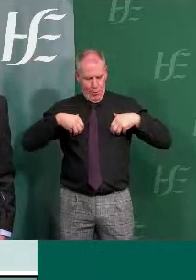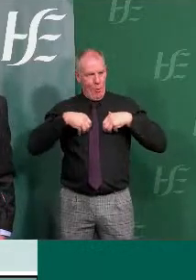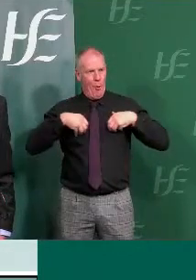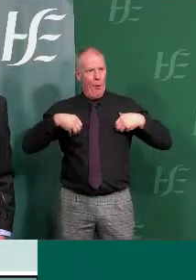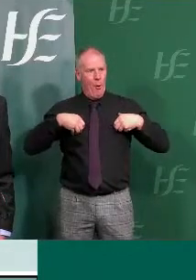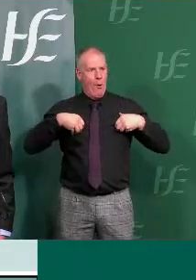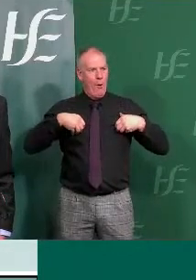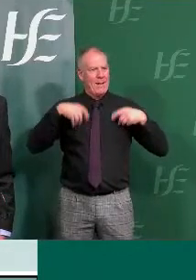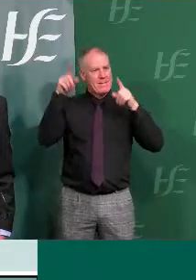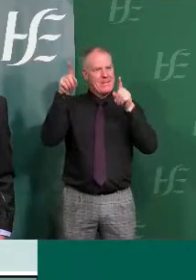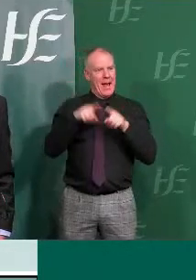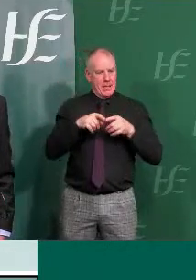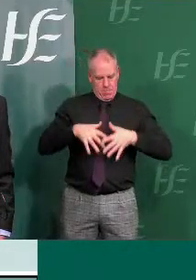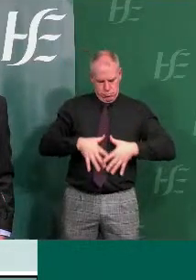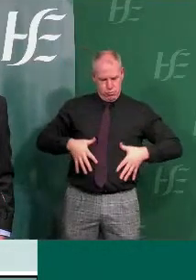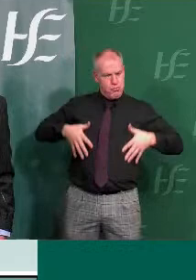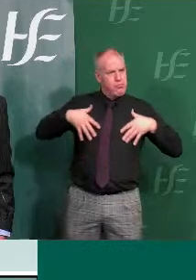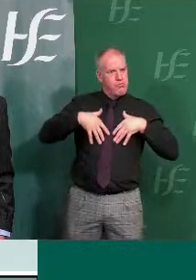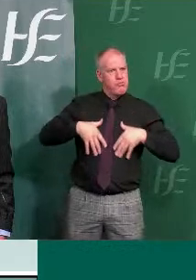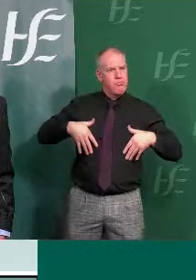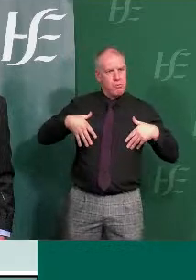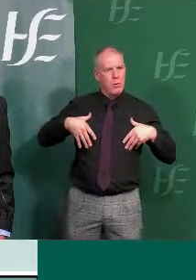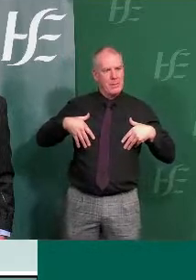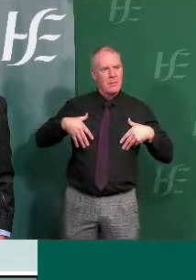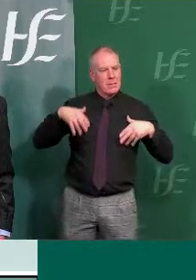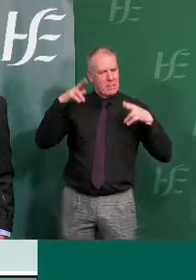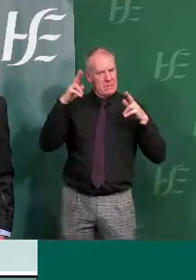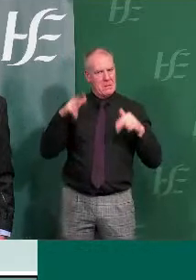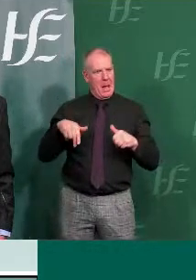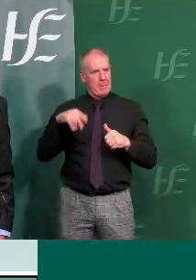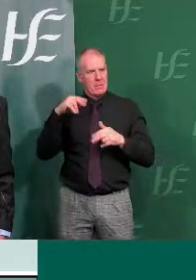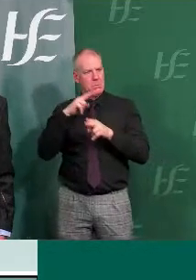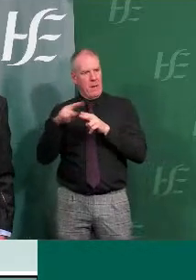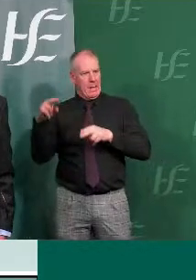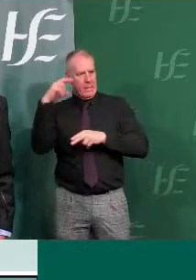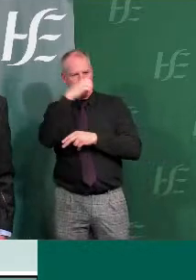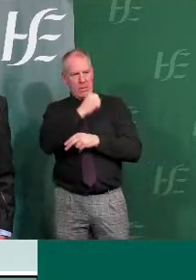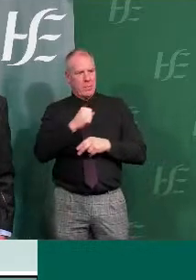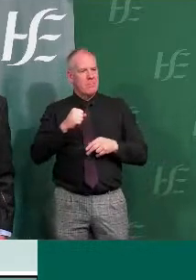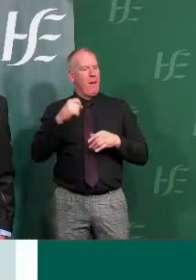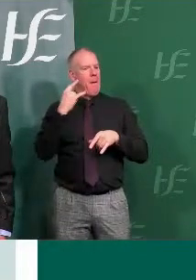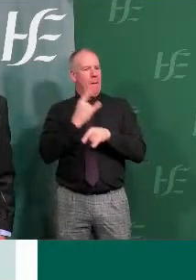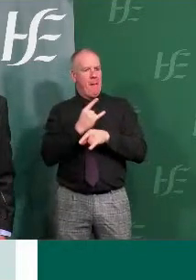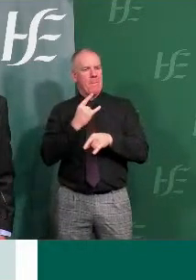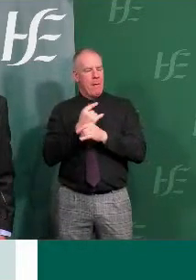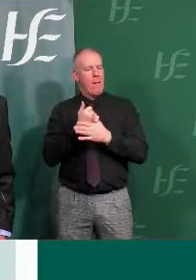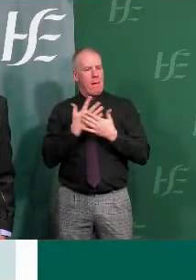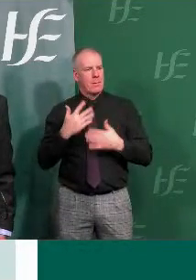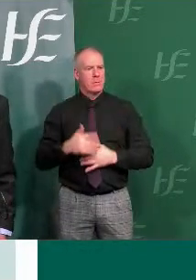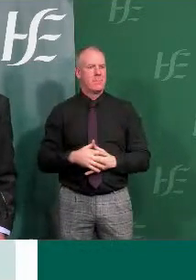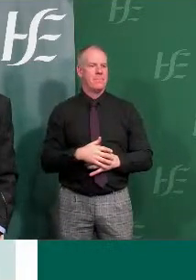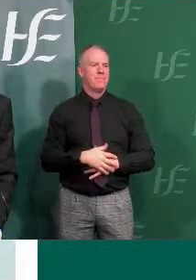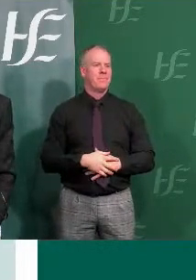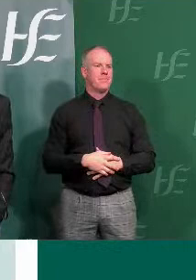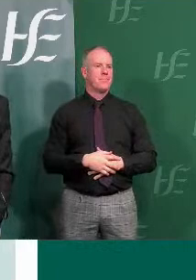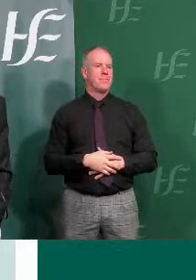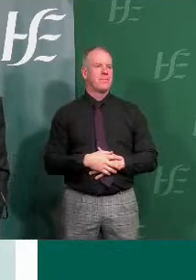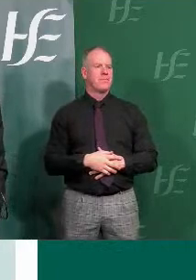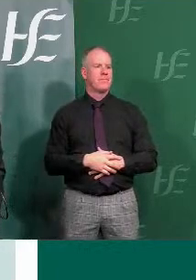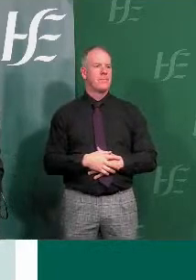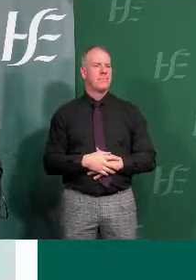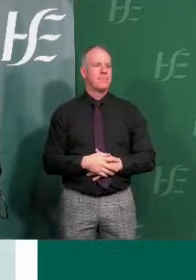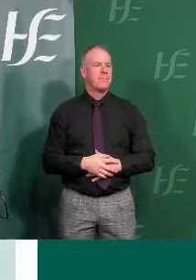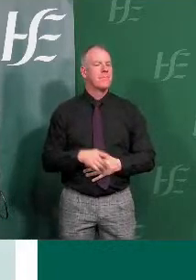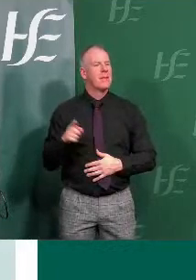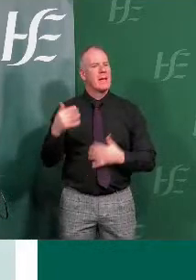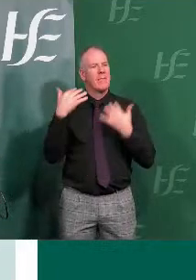account, may be an early sign of its decreased virulence as a virus and perhaps explain some of its behaviour. Some data coming through from